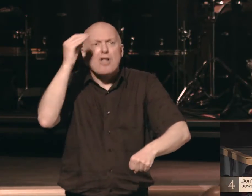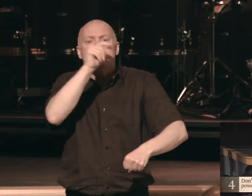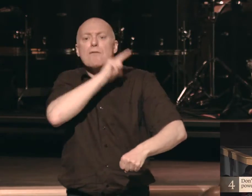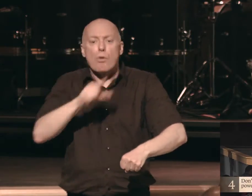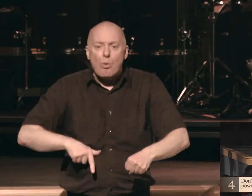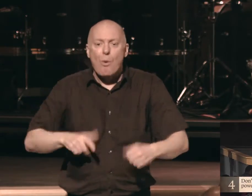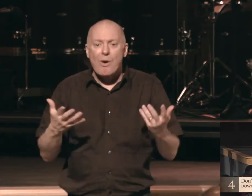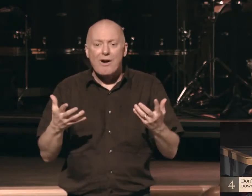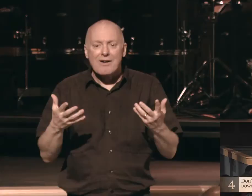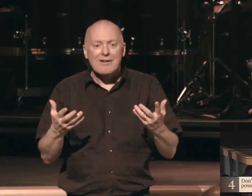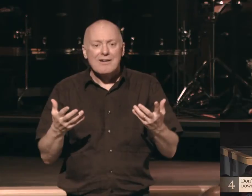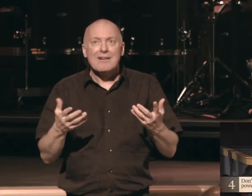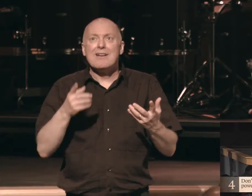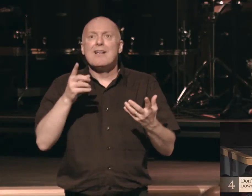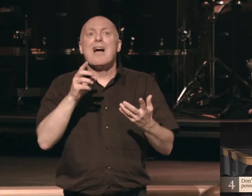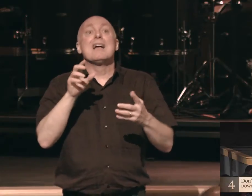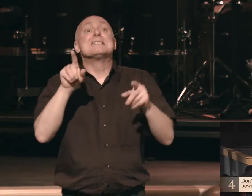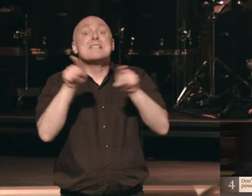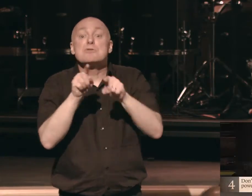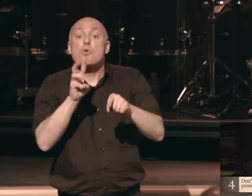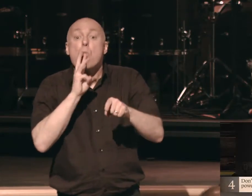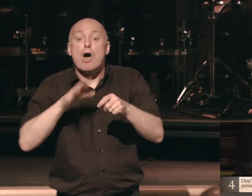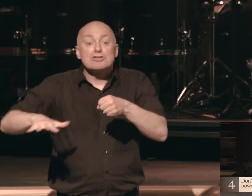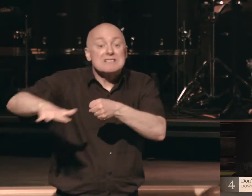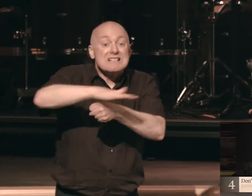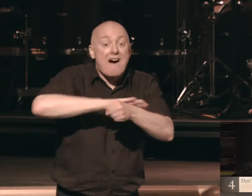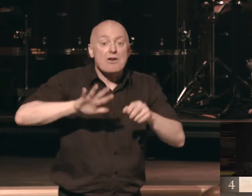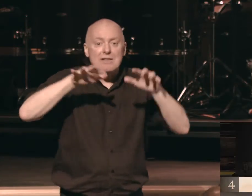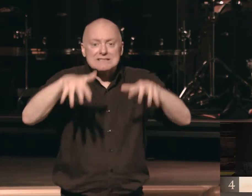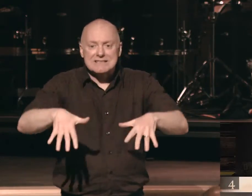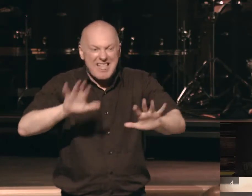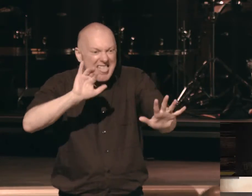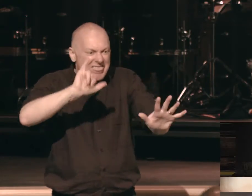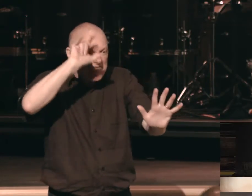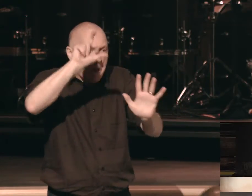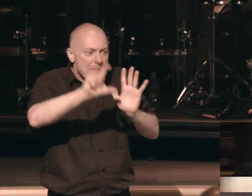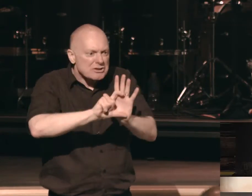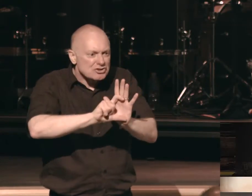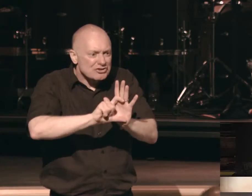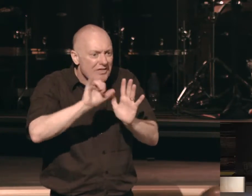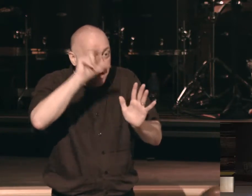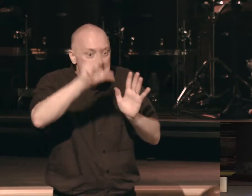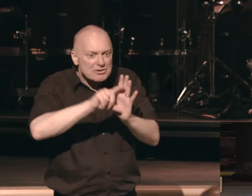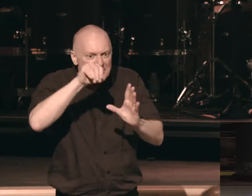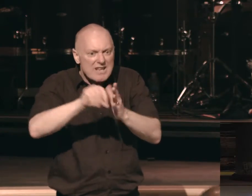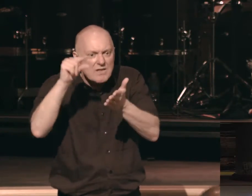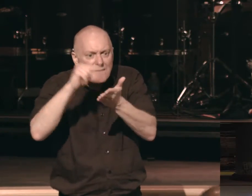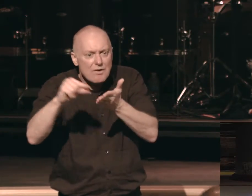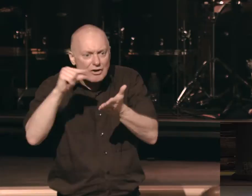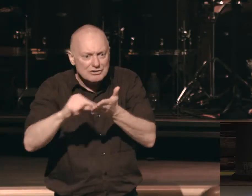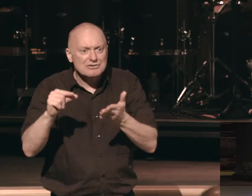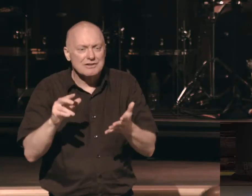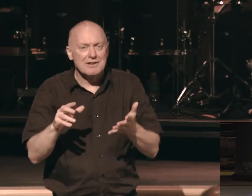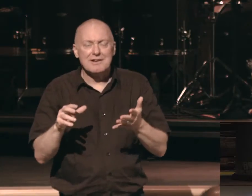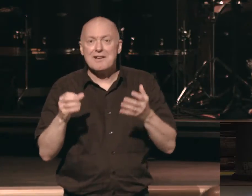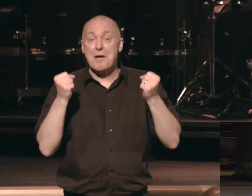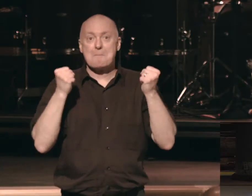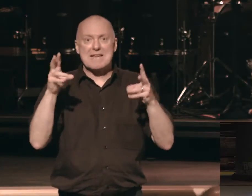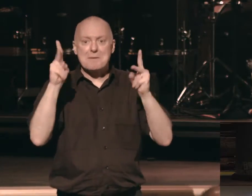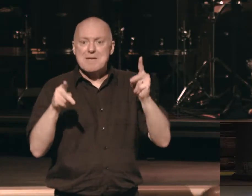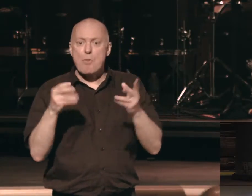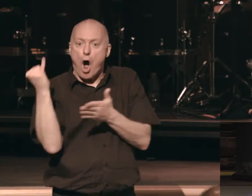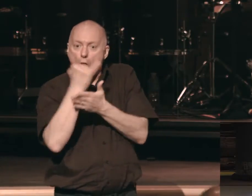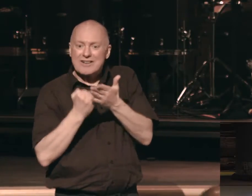waters cover the sea. Now, the imagery that is presented here in these verses have captured thinkers and artists for